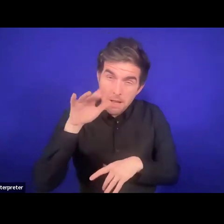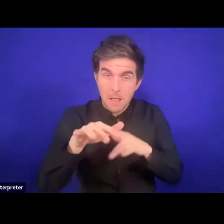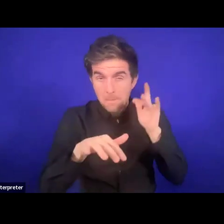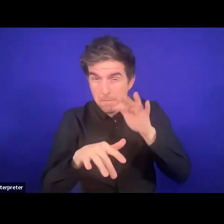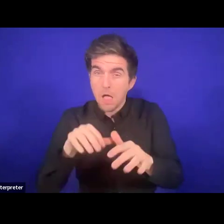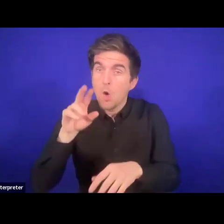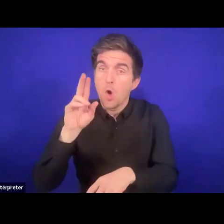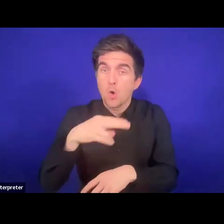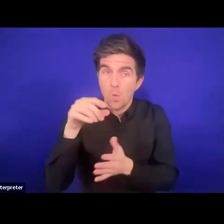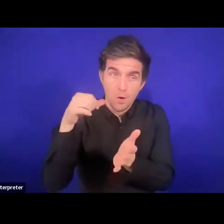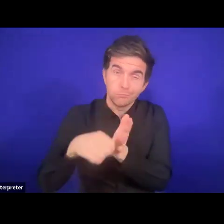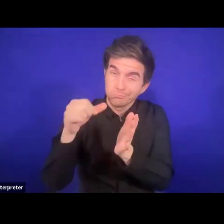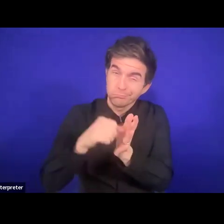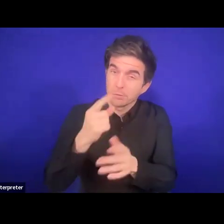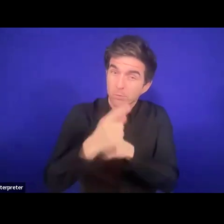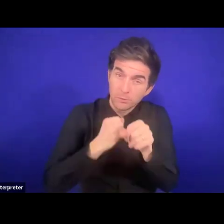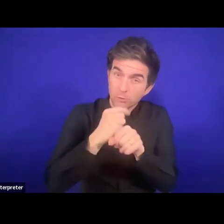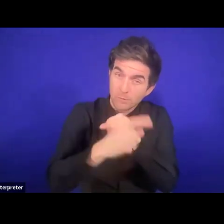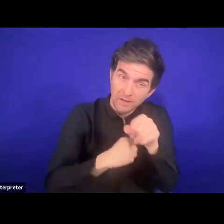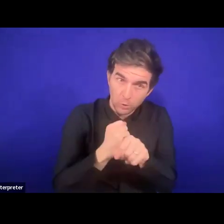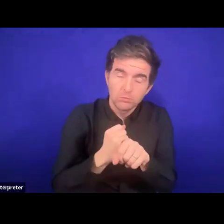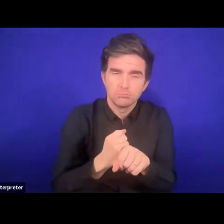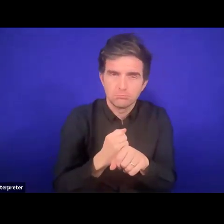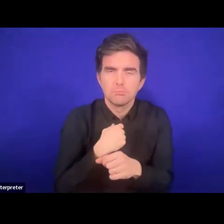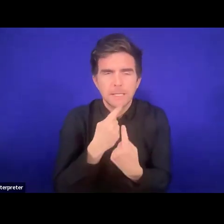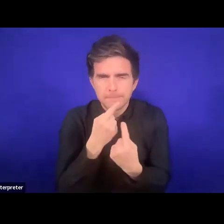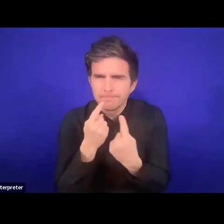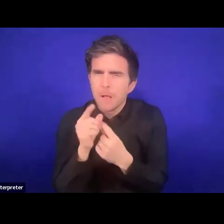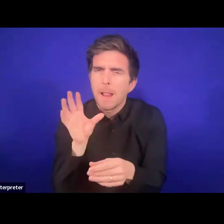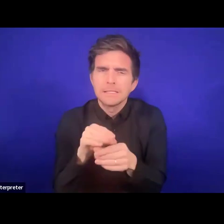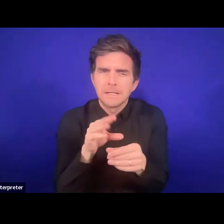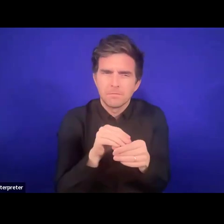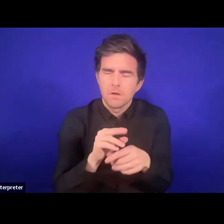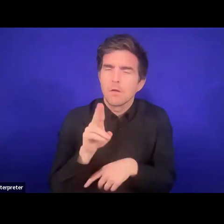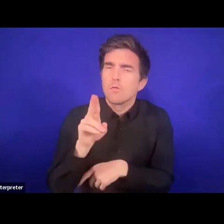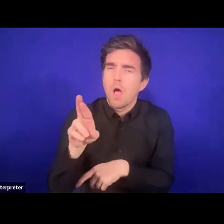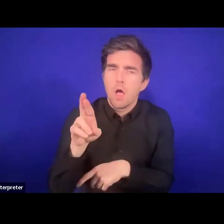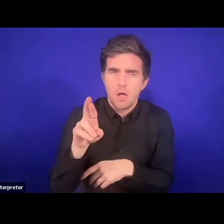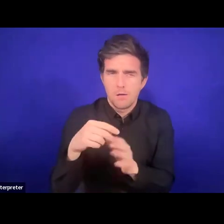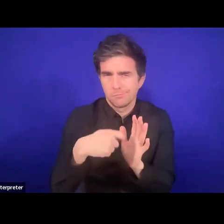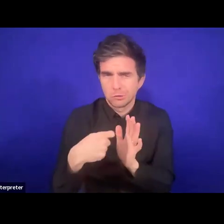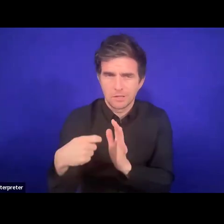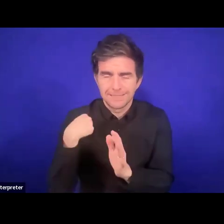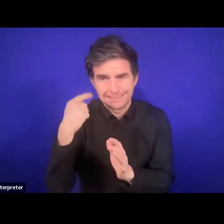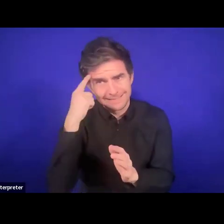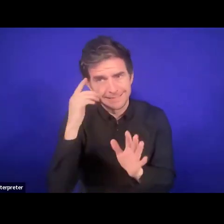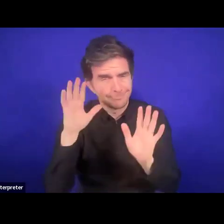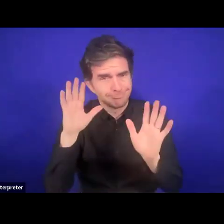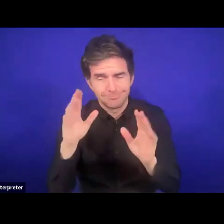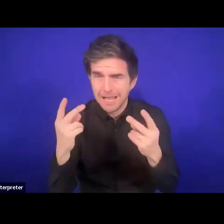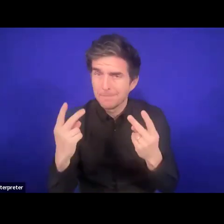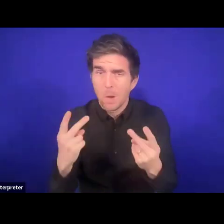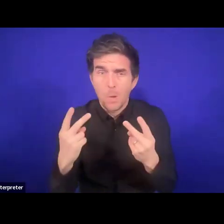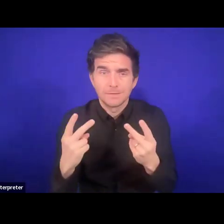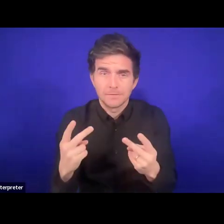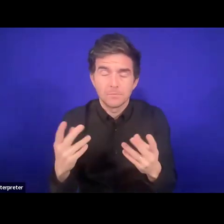note that MNREGA by itself has been designed as a very inclusive program. The most interesting factor being that it's